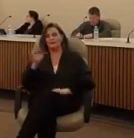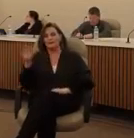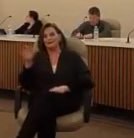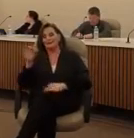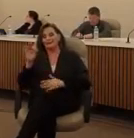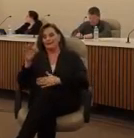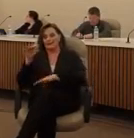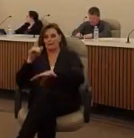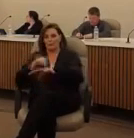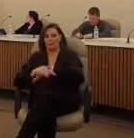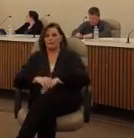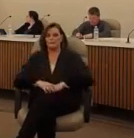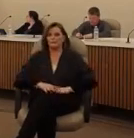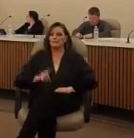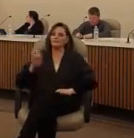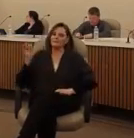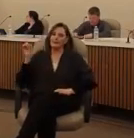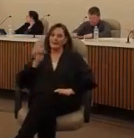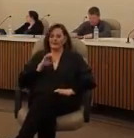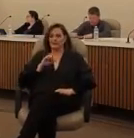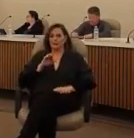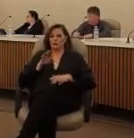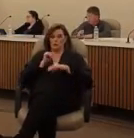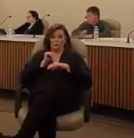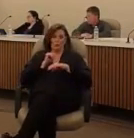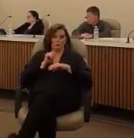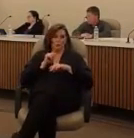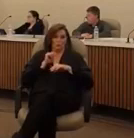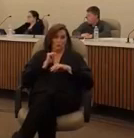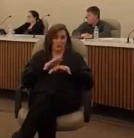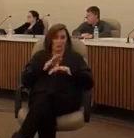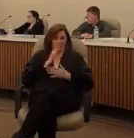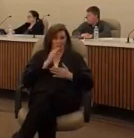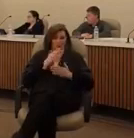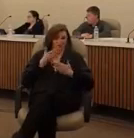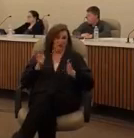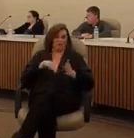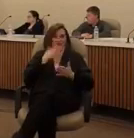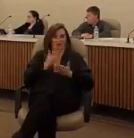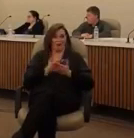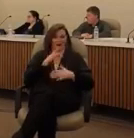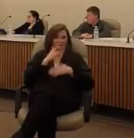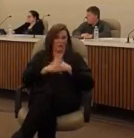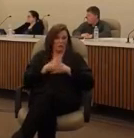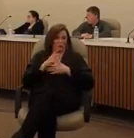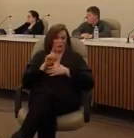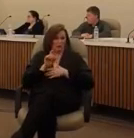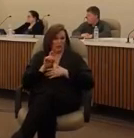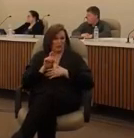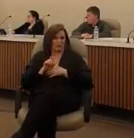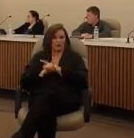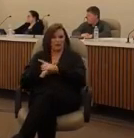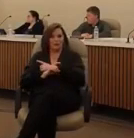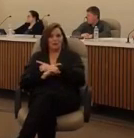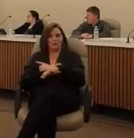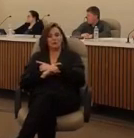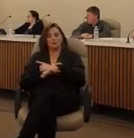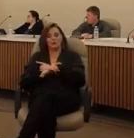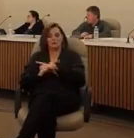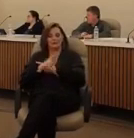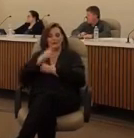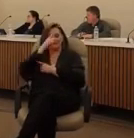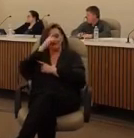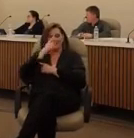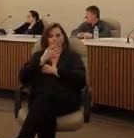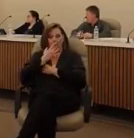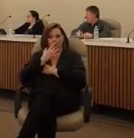late? Yeah, The deliveries weren't they willing? earlier than that? I think it's preferable to have them earlier. I'm not